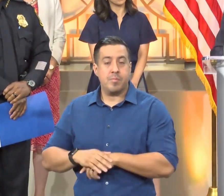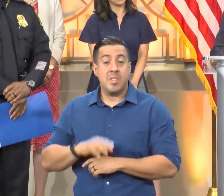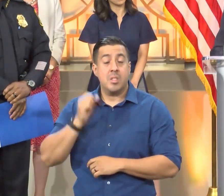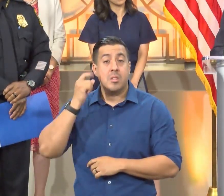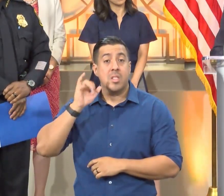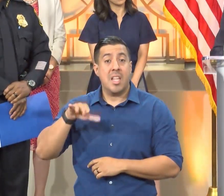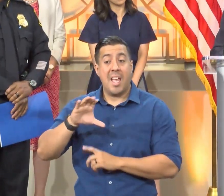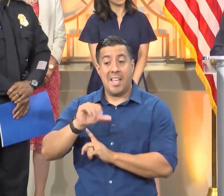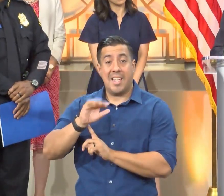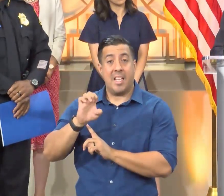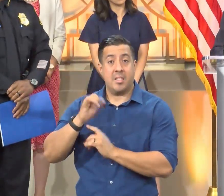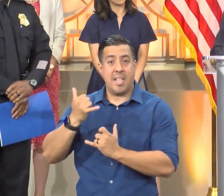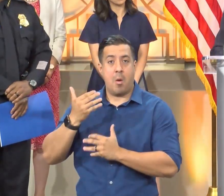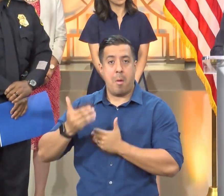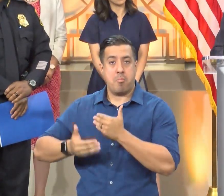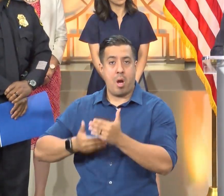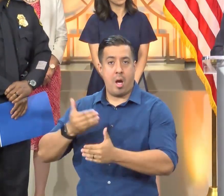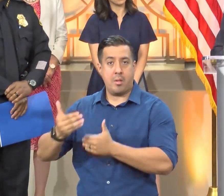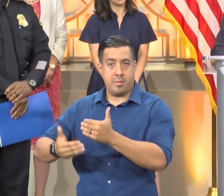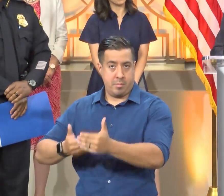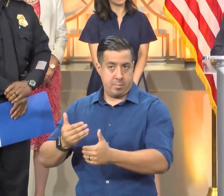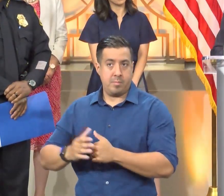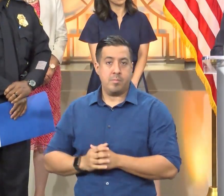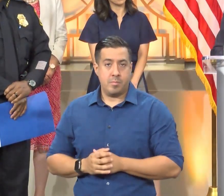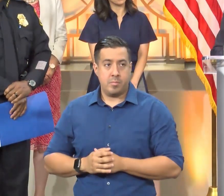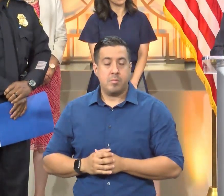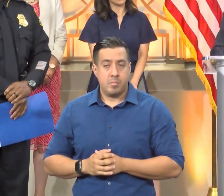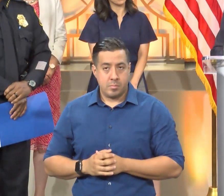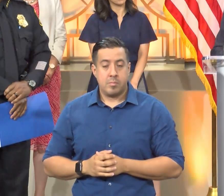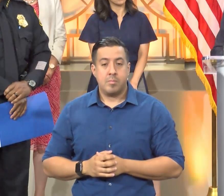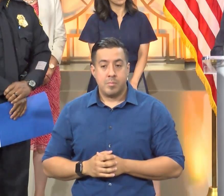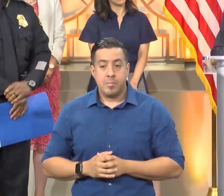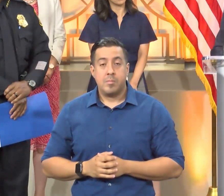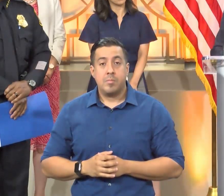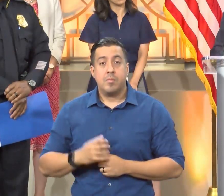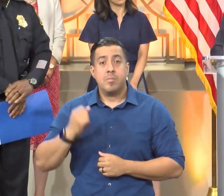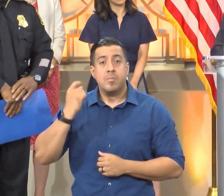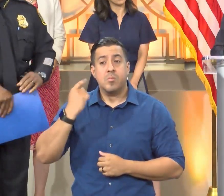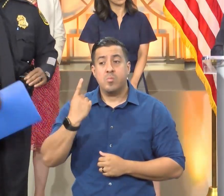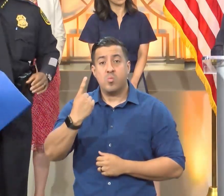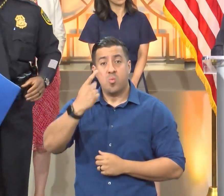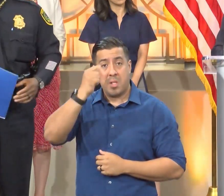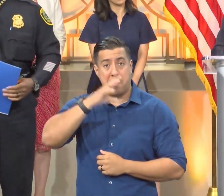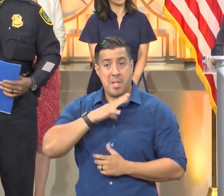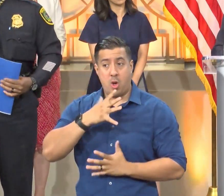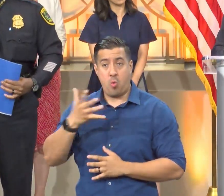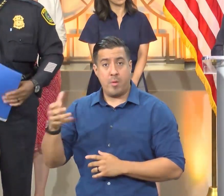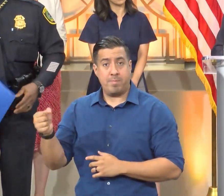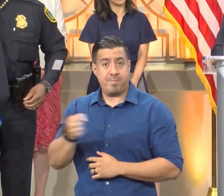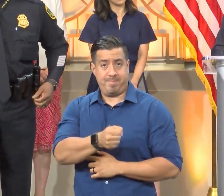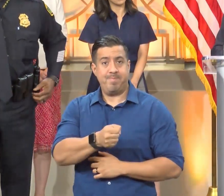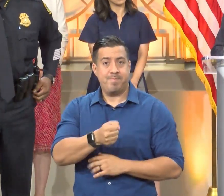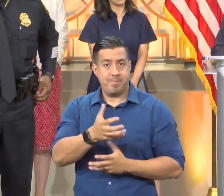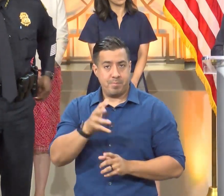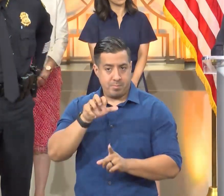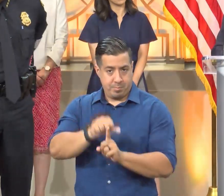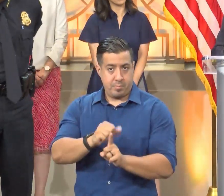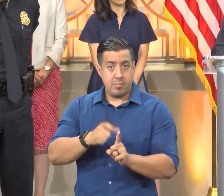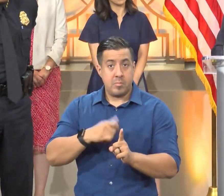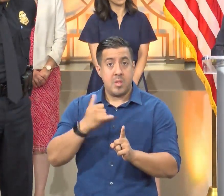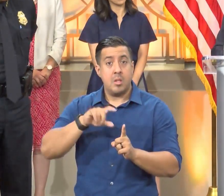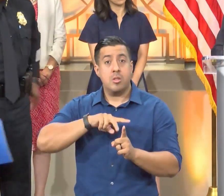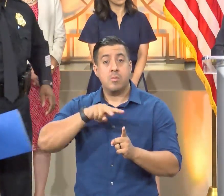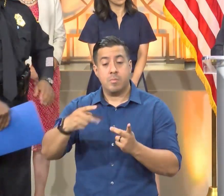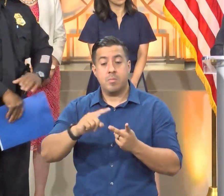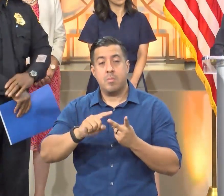being processed as we speak. One man is in custody, and they are looking for